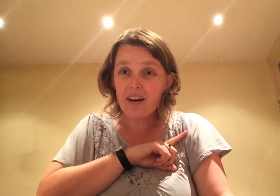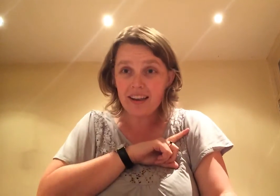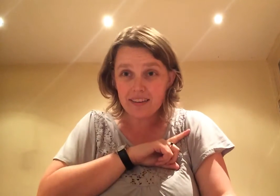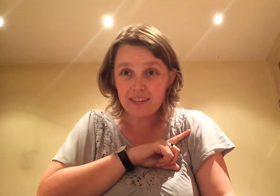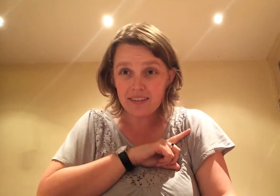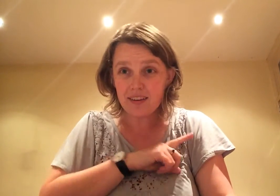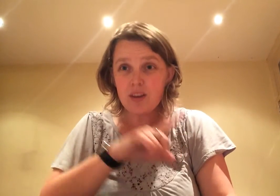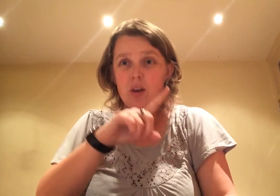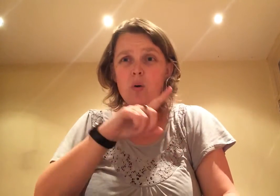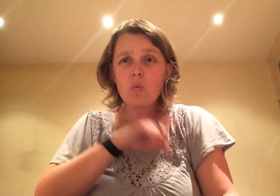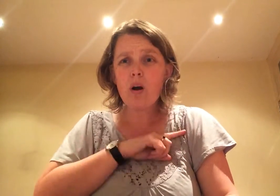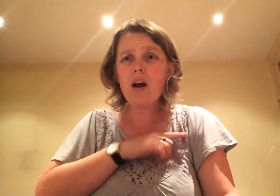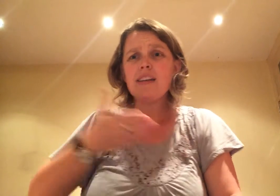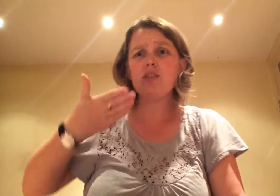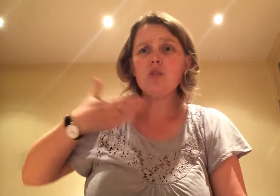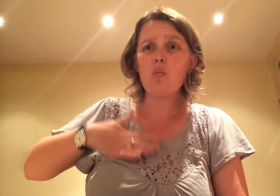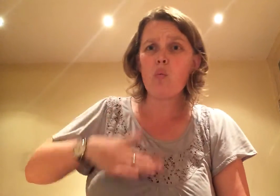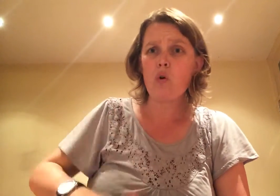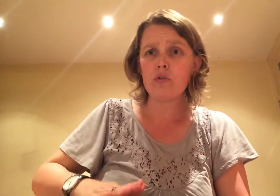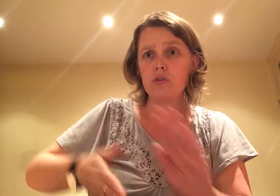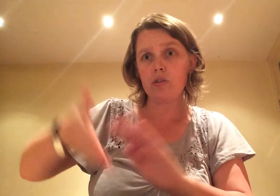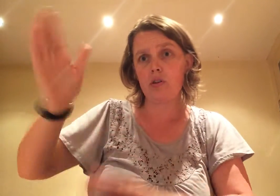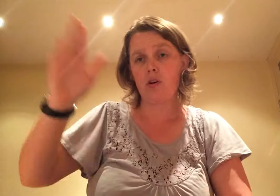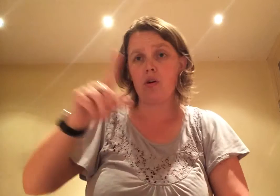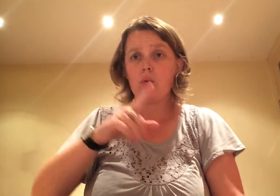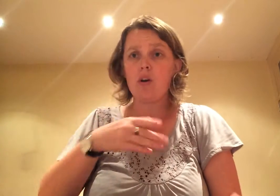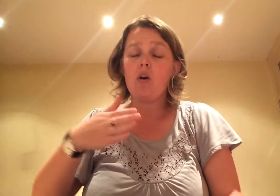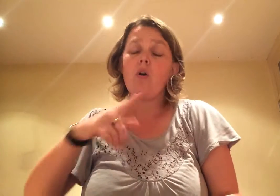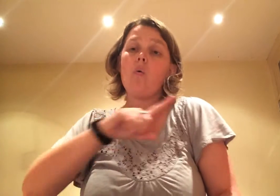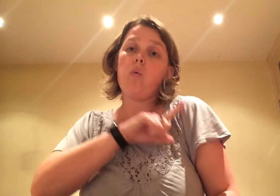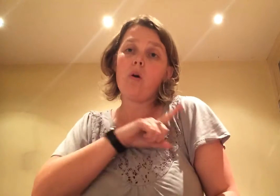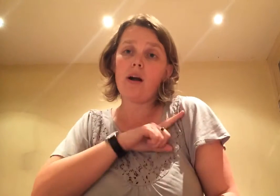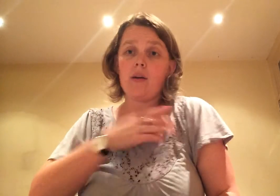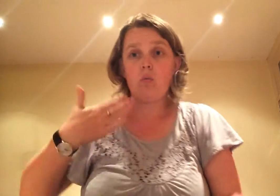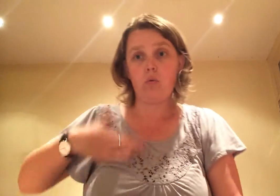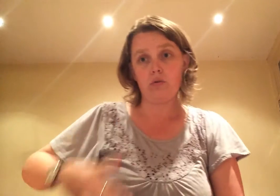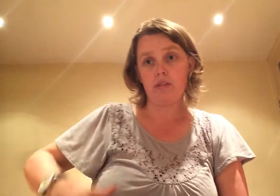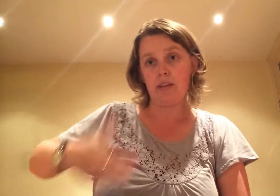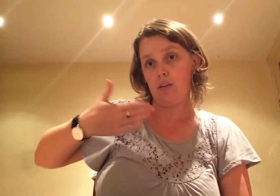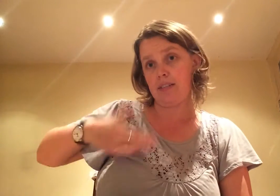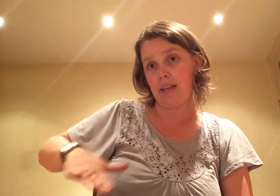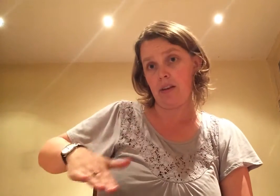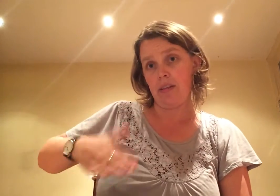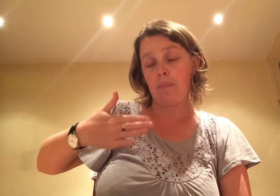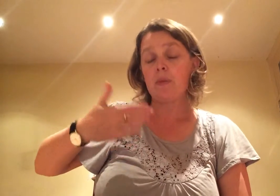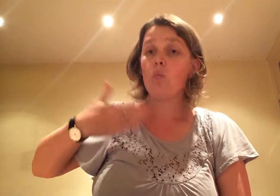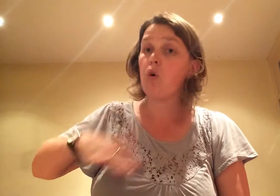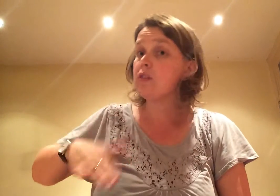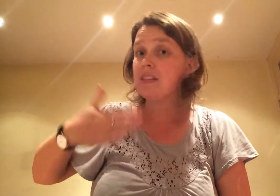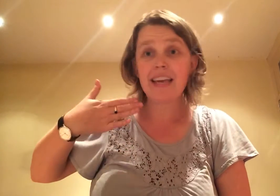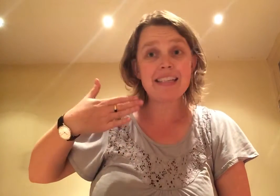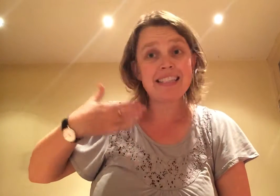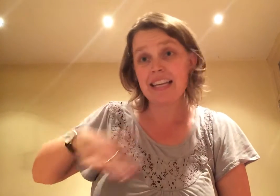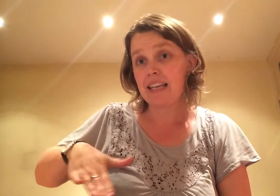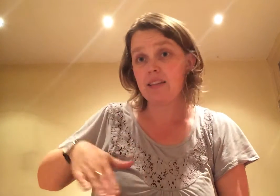Why? Why do you want to go? Why? Want, that goes down like that. Want and need are